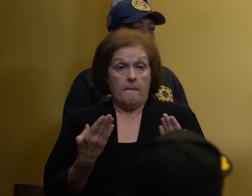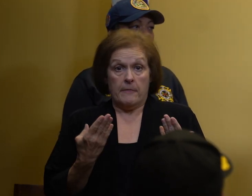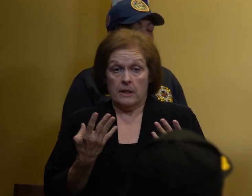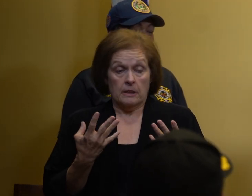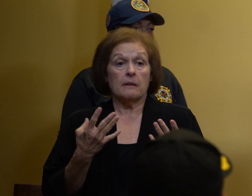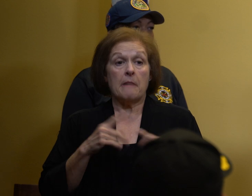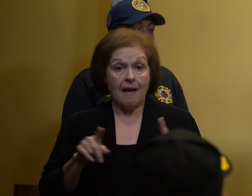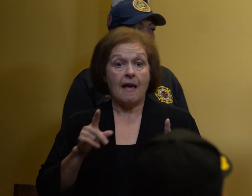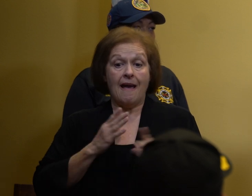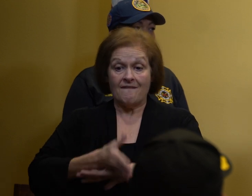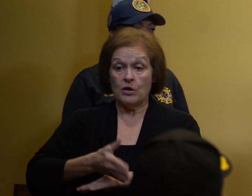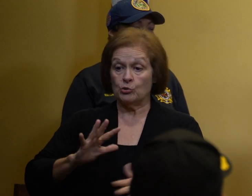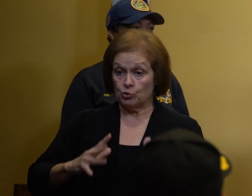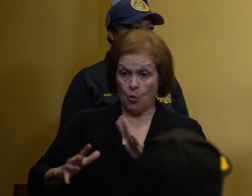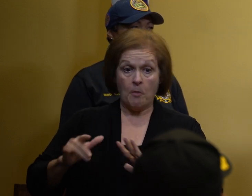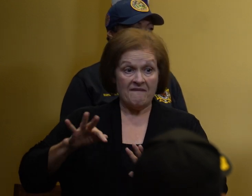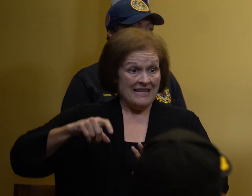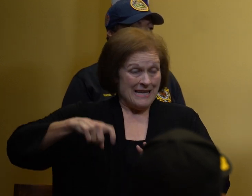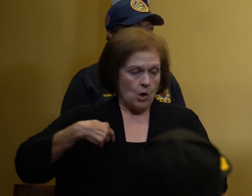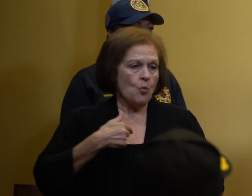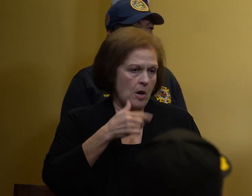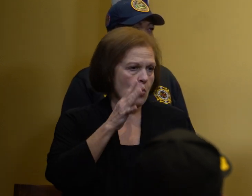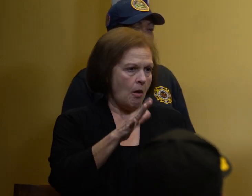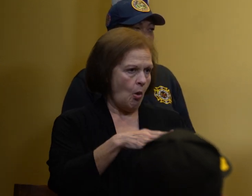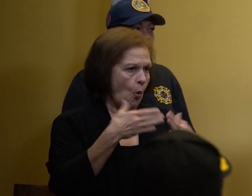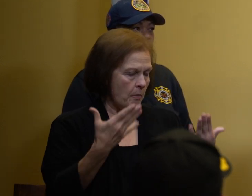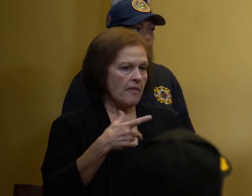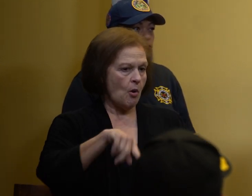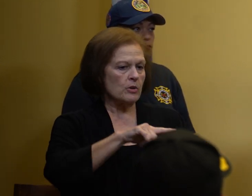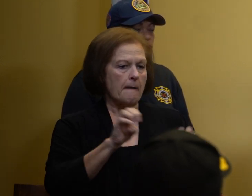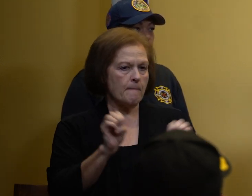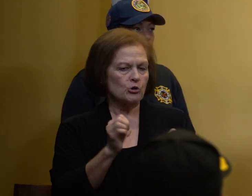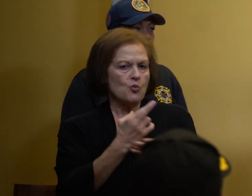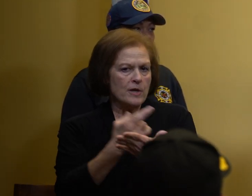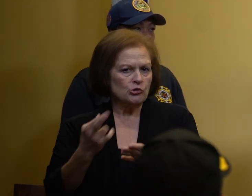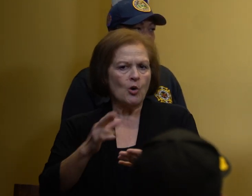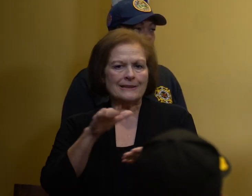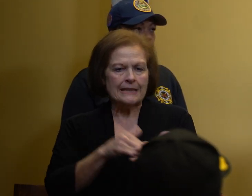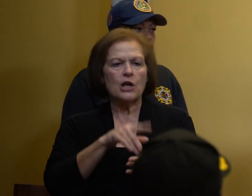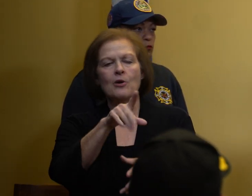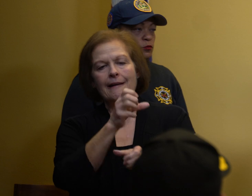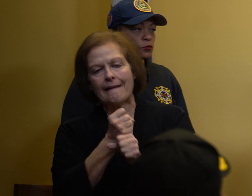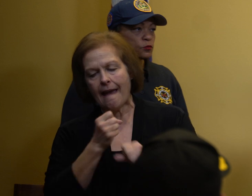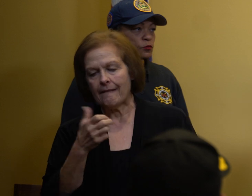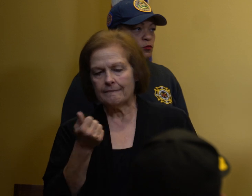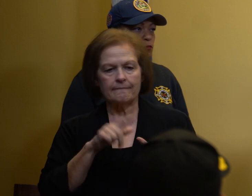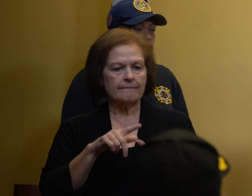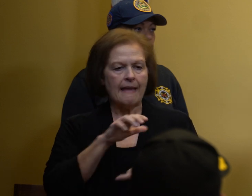it be necessary, and we'll make sure that those are emergency resource centers where you can go get supplies, air